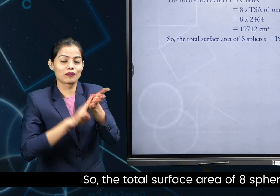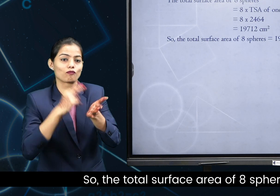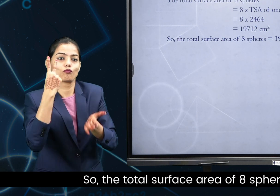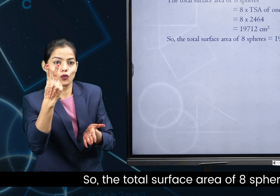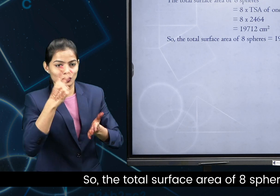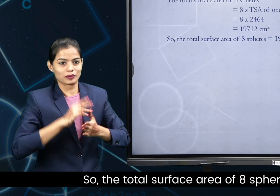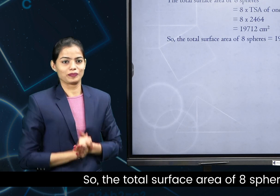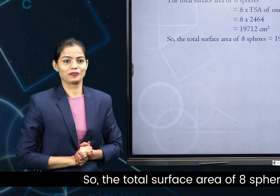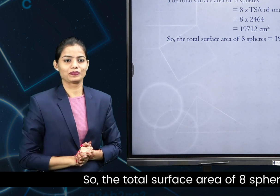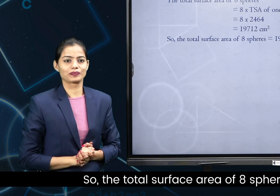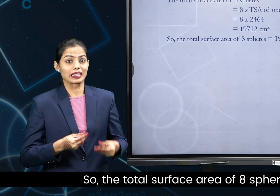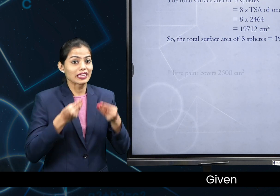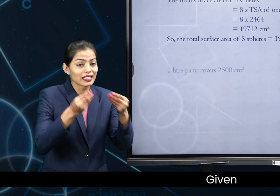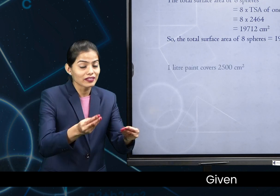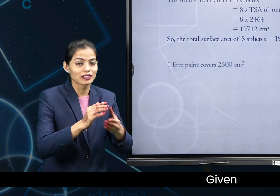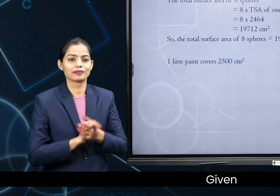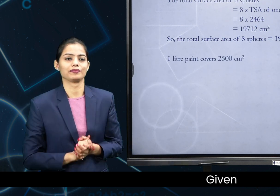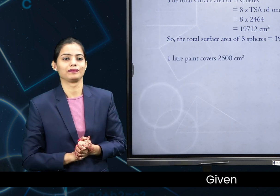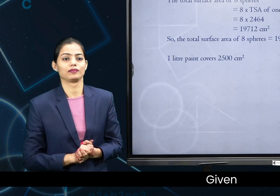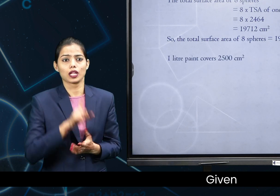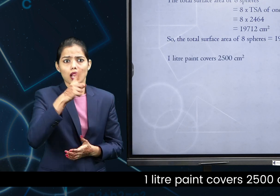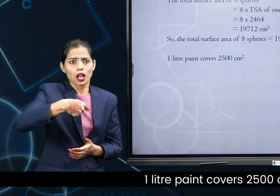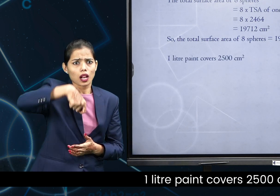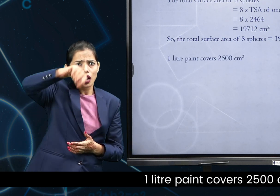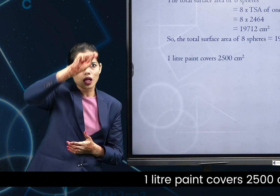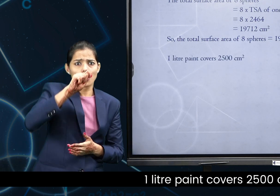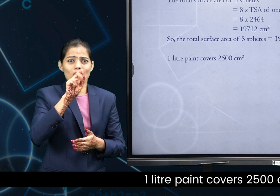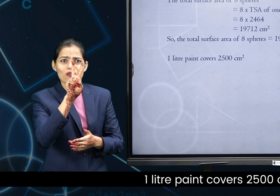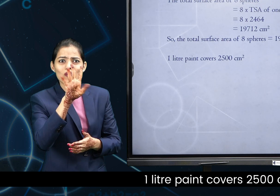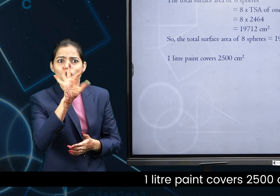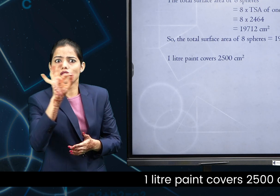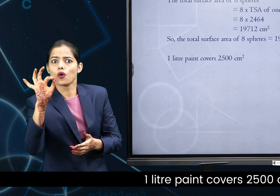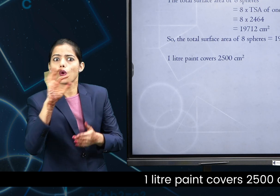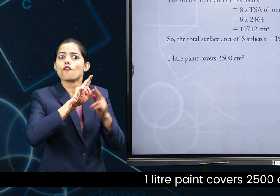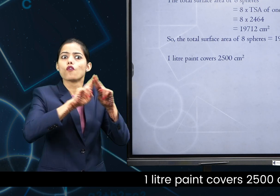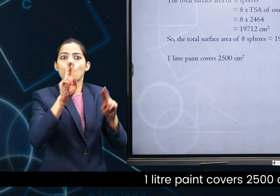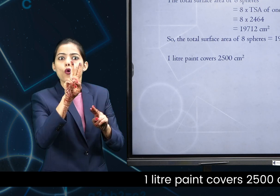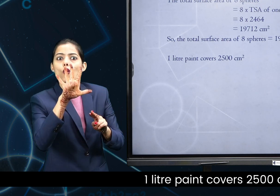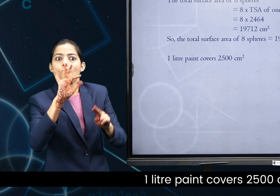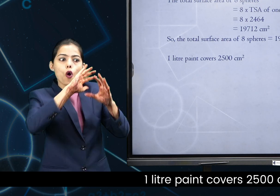19,712 centimeters square. Given 1 liter paint covers 2500 centimeters